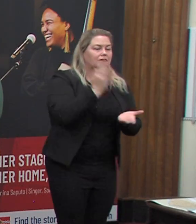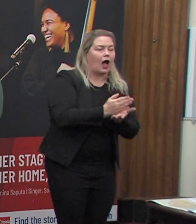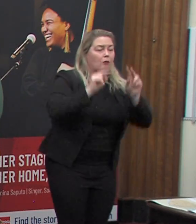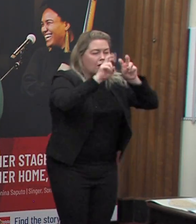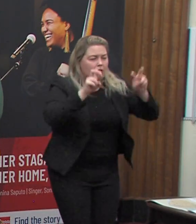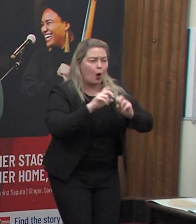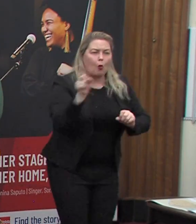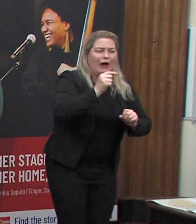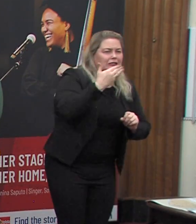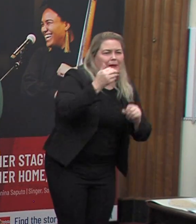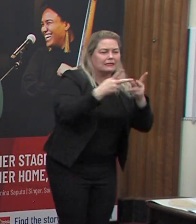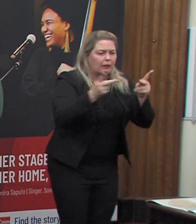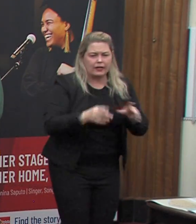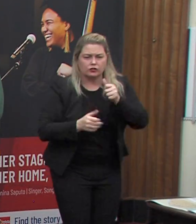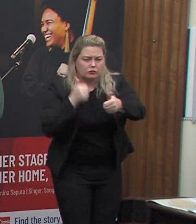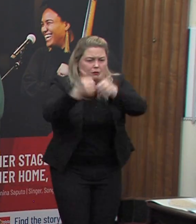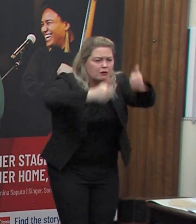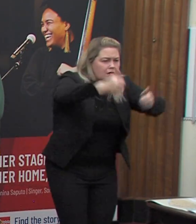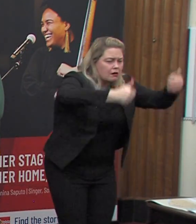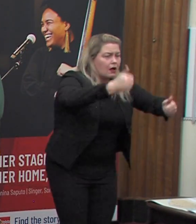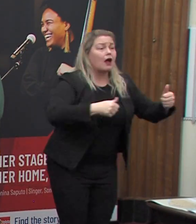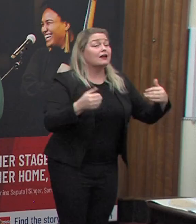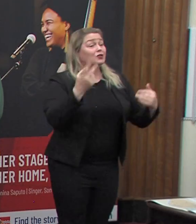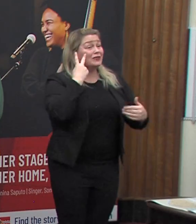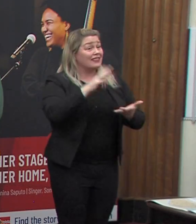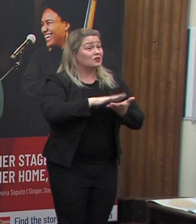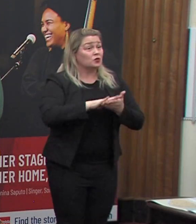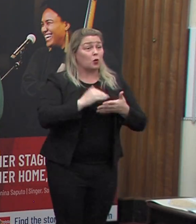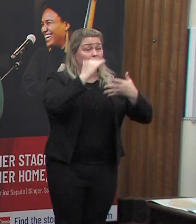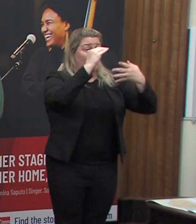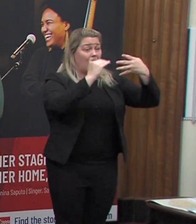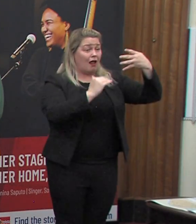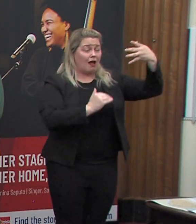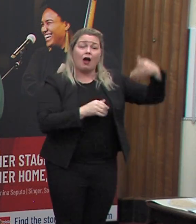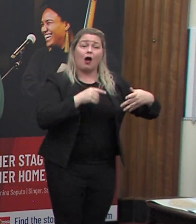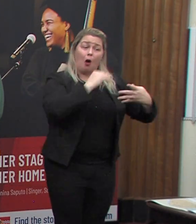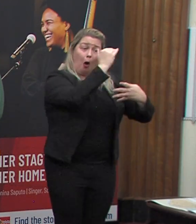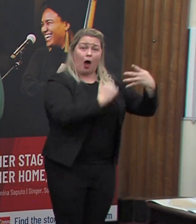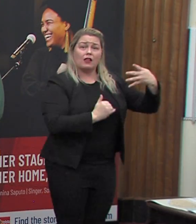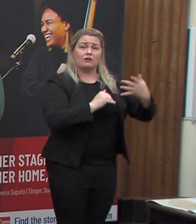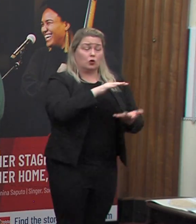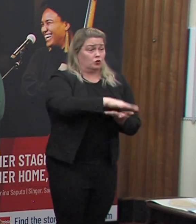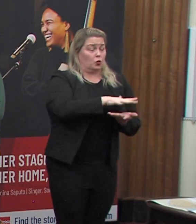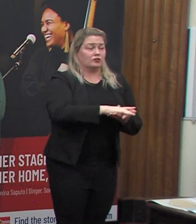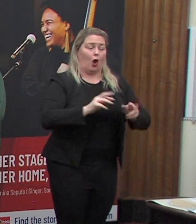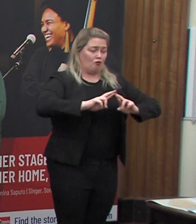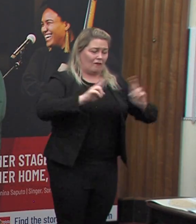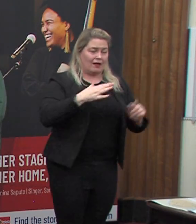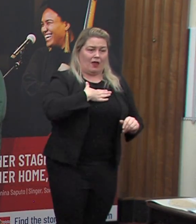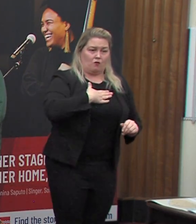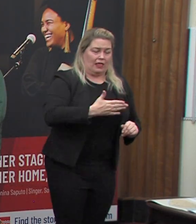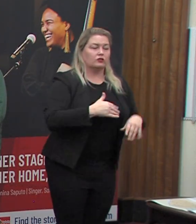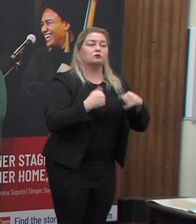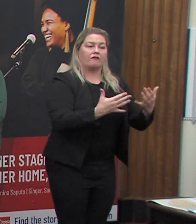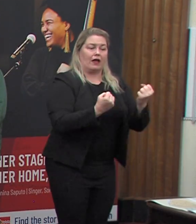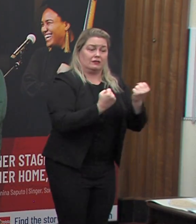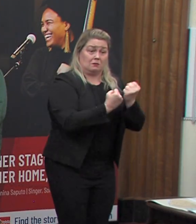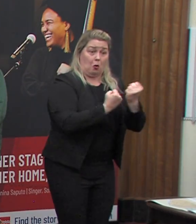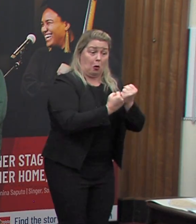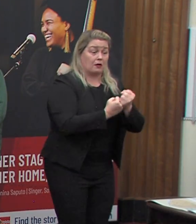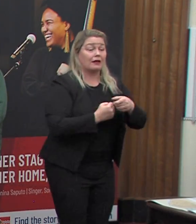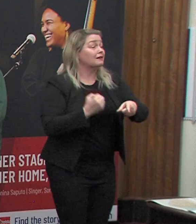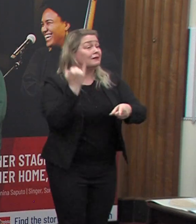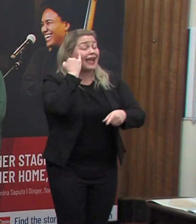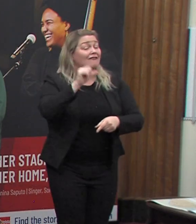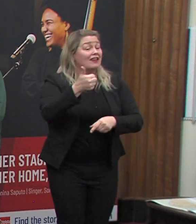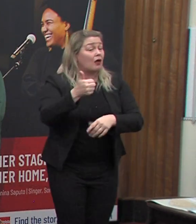be filled. And all the schools you see on this board over here are willing, ready, and able to step in and either support the existing sites or